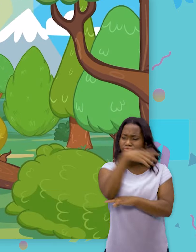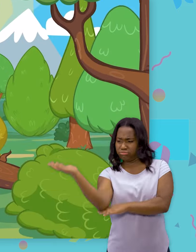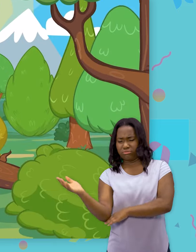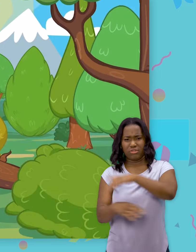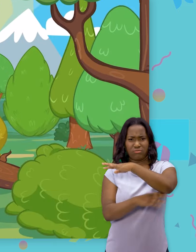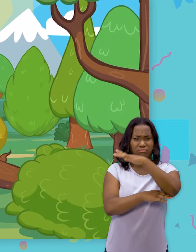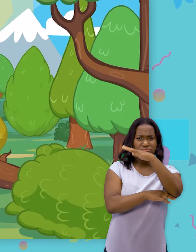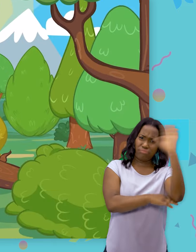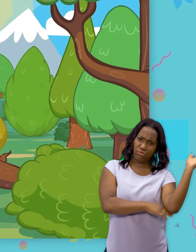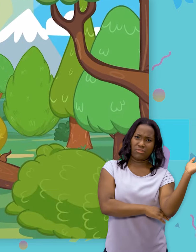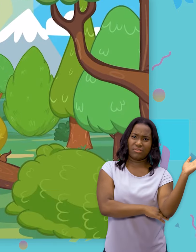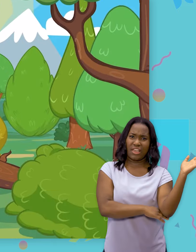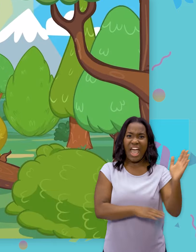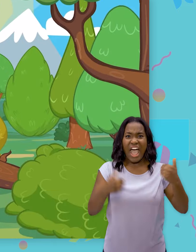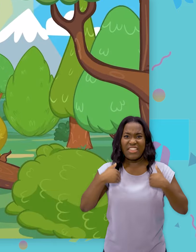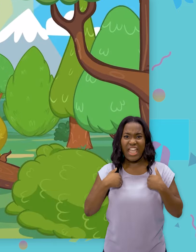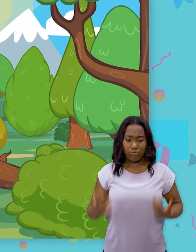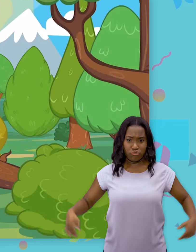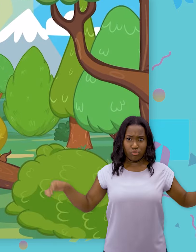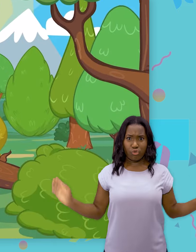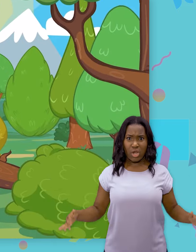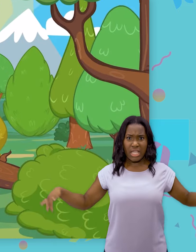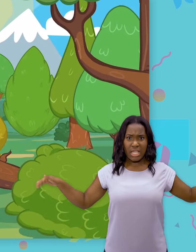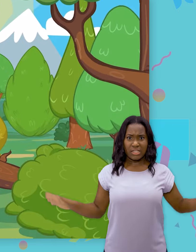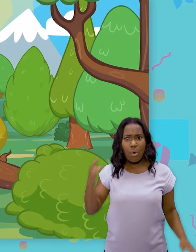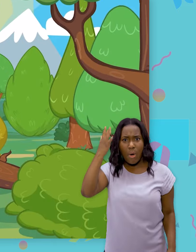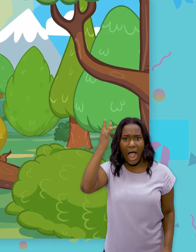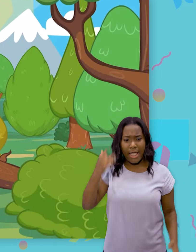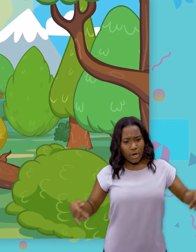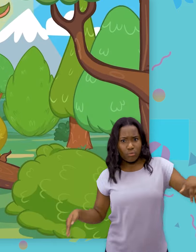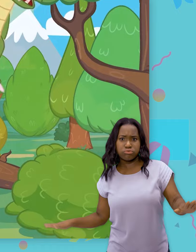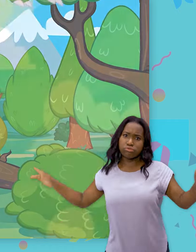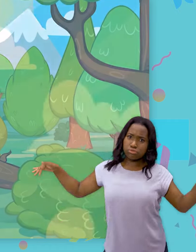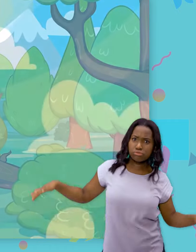trees. And they have wings so they can fly.